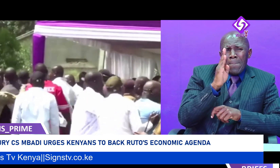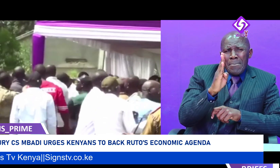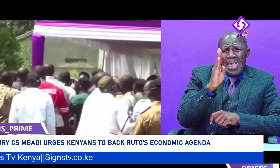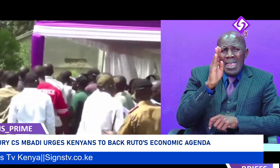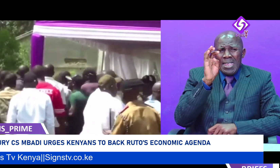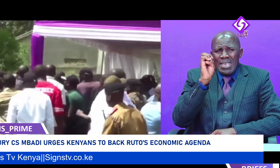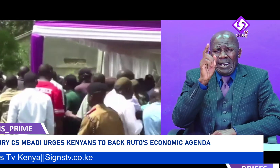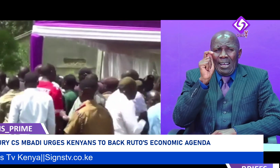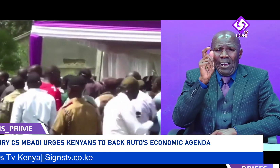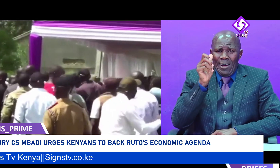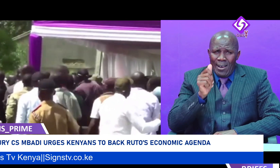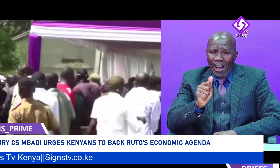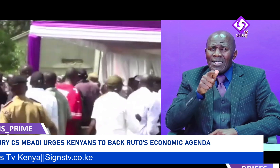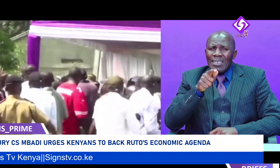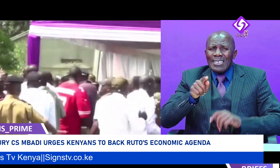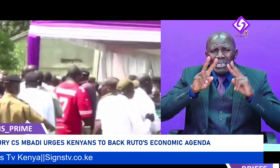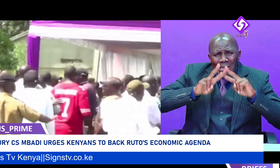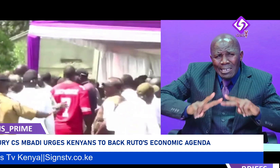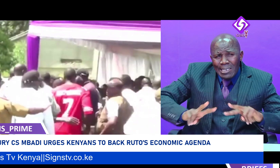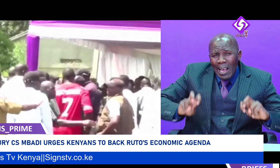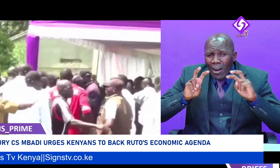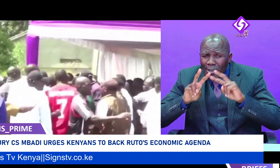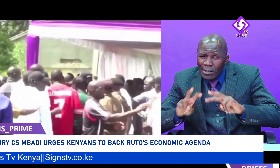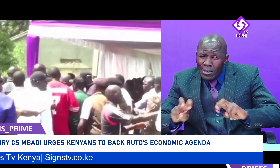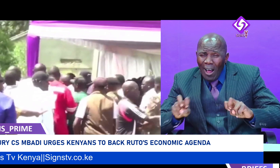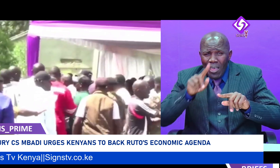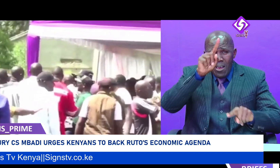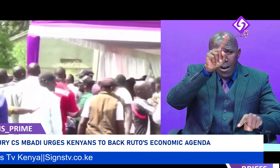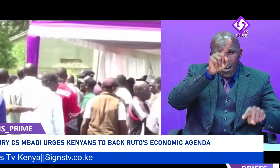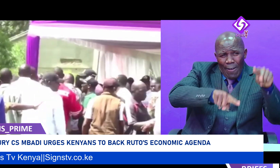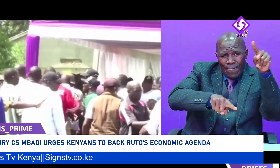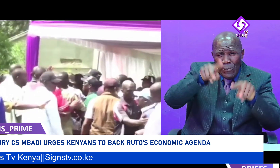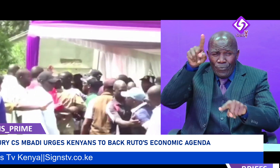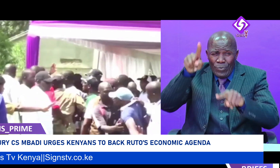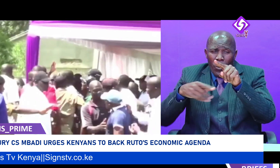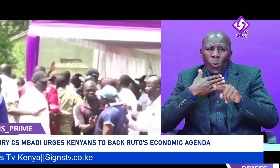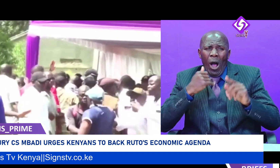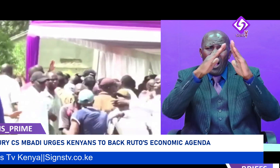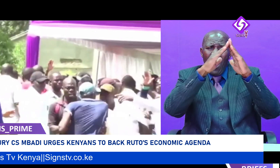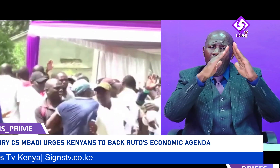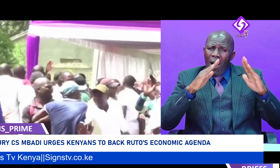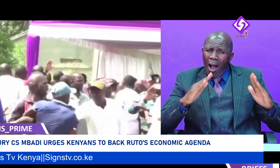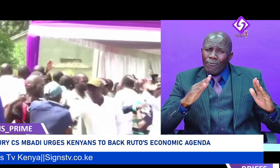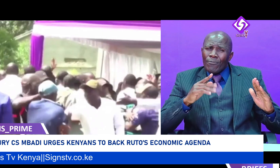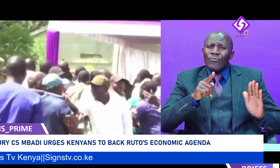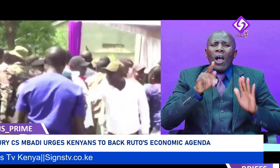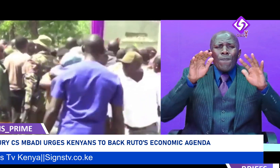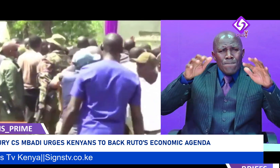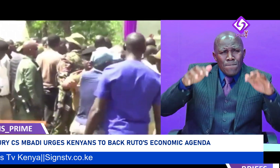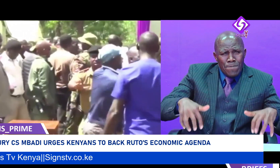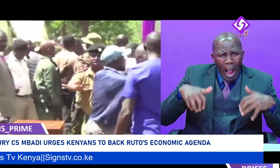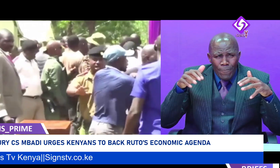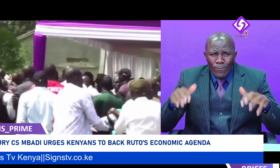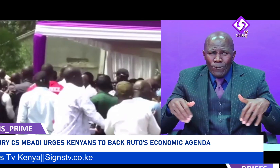and investments in sectors like housing, agriculture, through subsidized fertilizer and